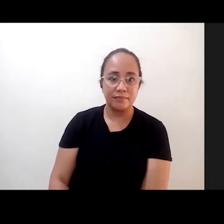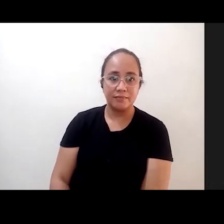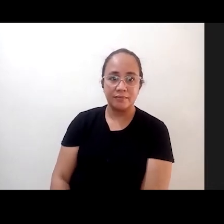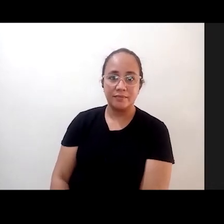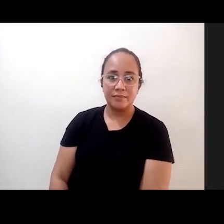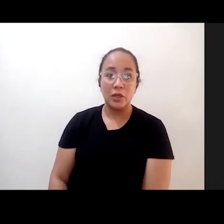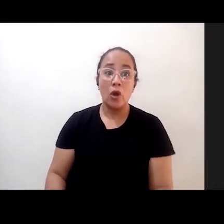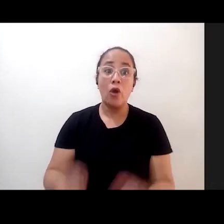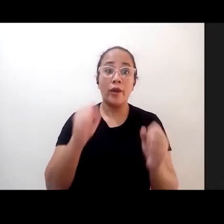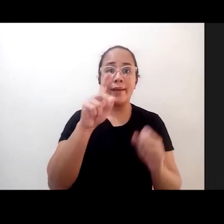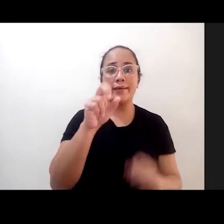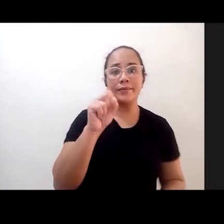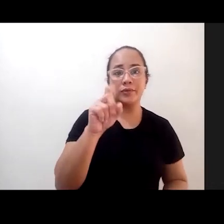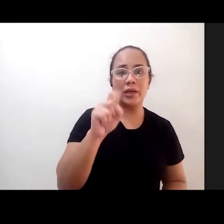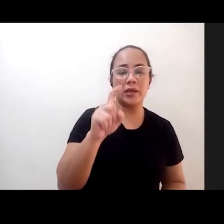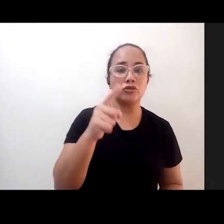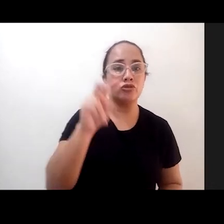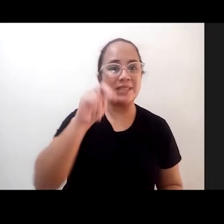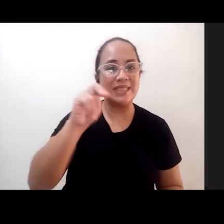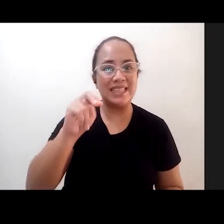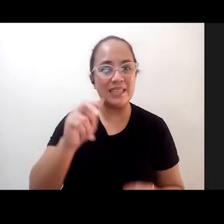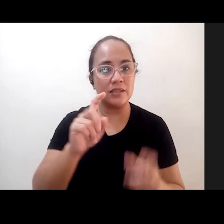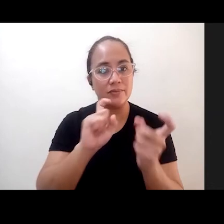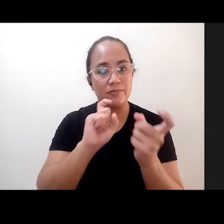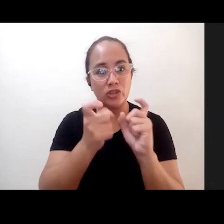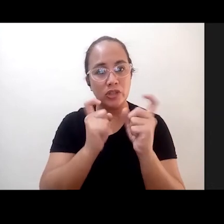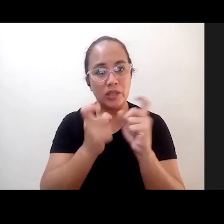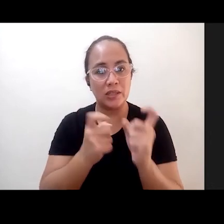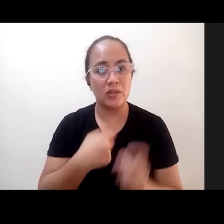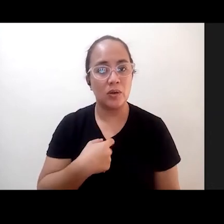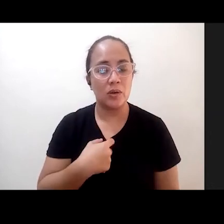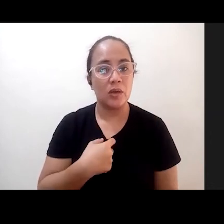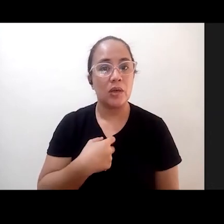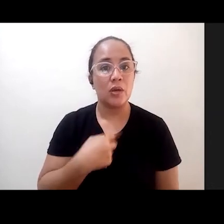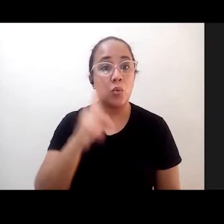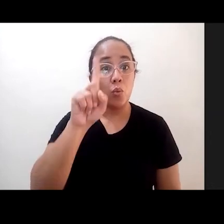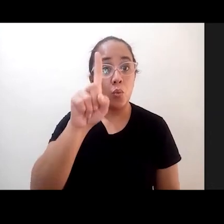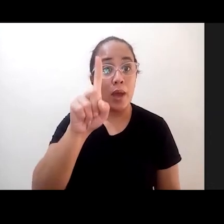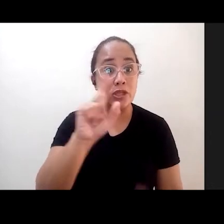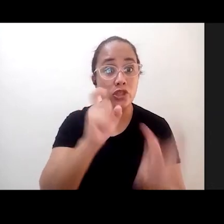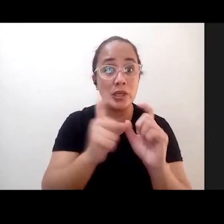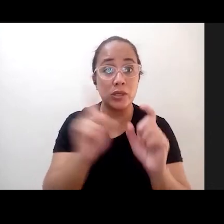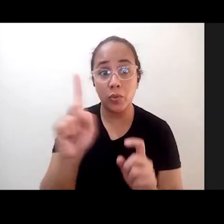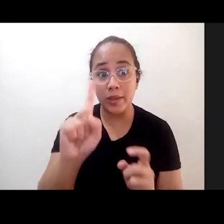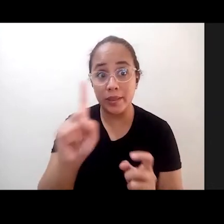Okay, yeah, you'll need to do some changes. One change you will need to do is,